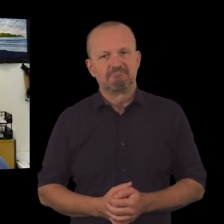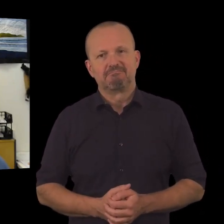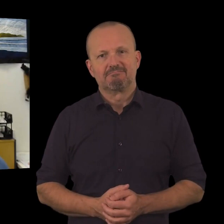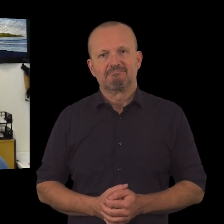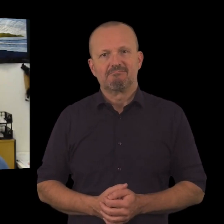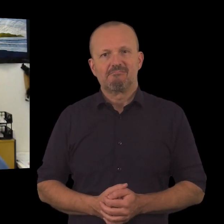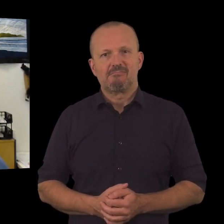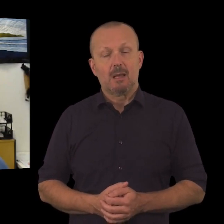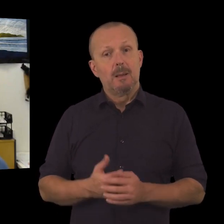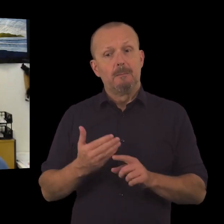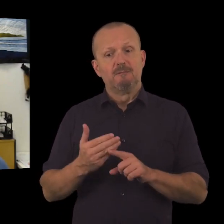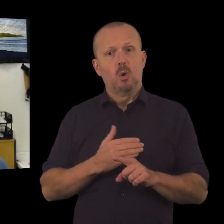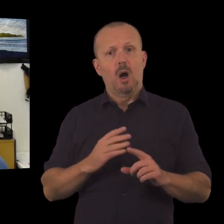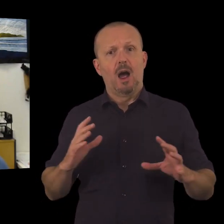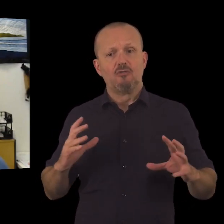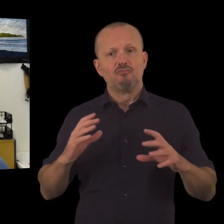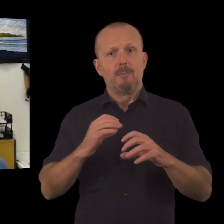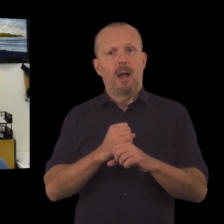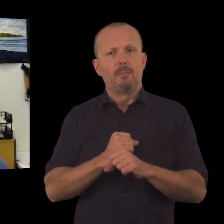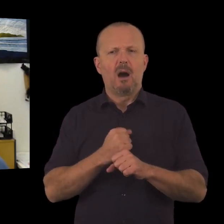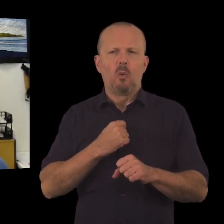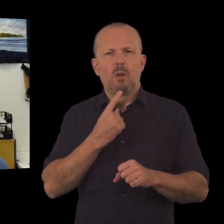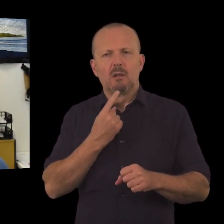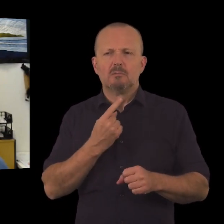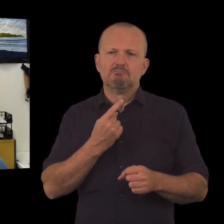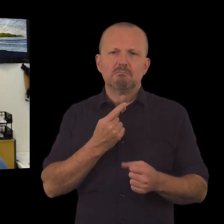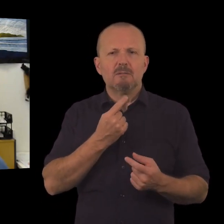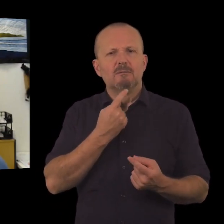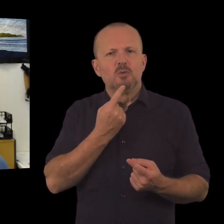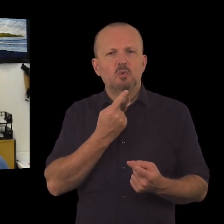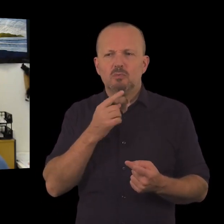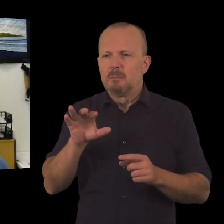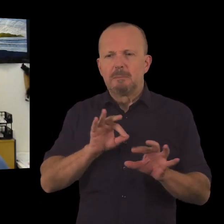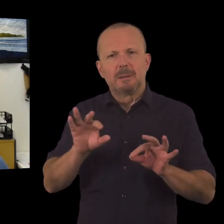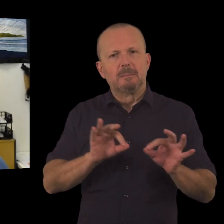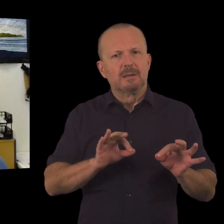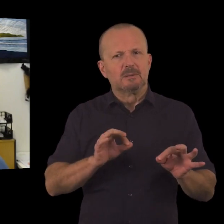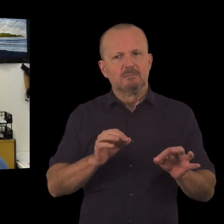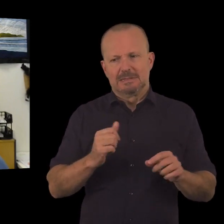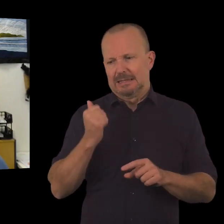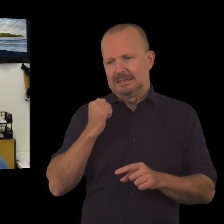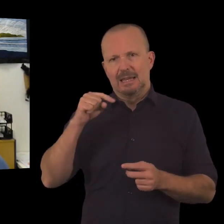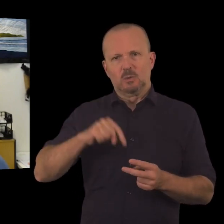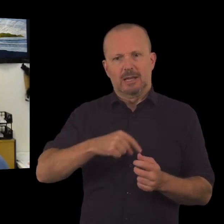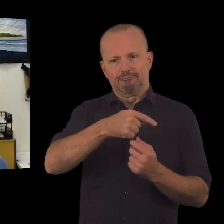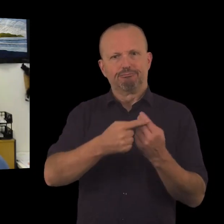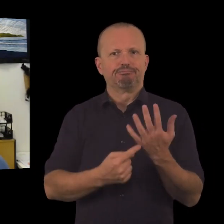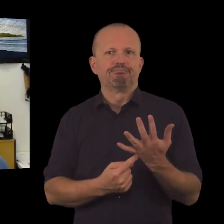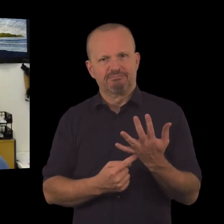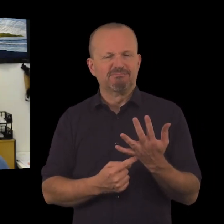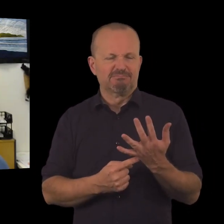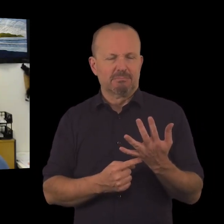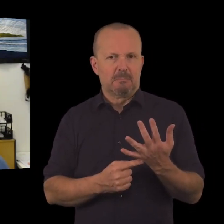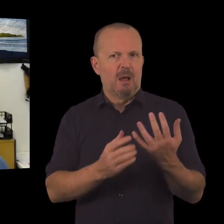I've been asked, before I do a wrap up with my impressions of the last 2 days, is to ask you for 3